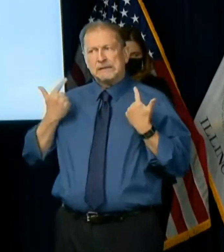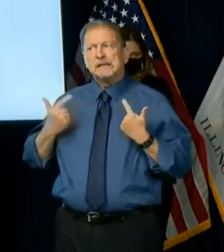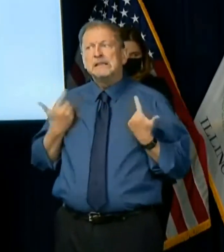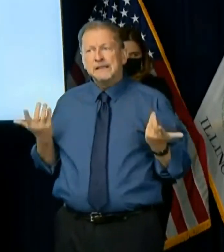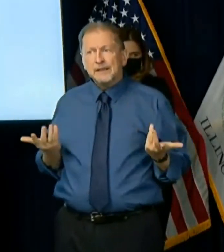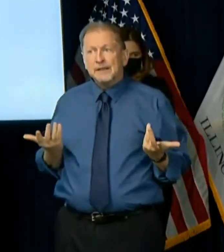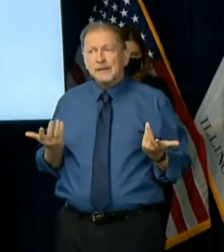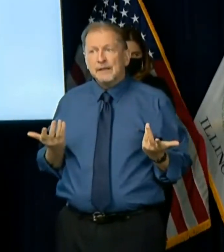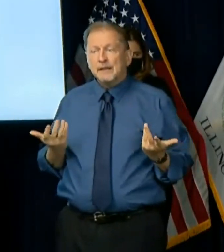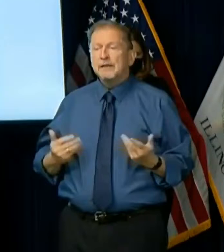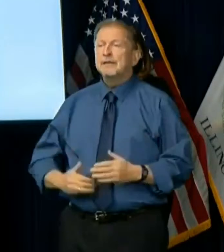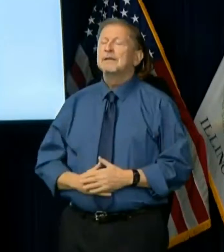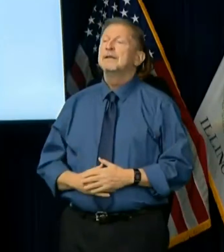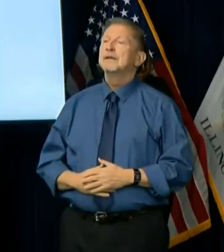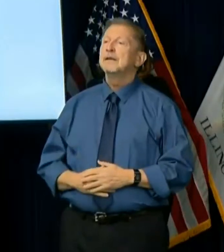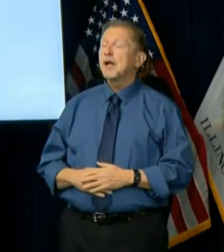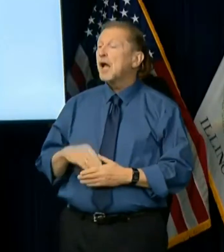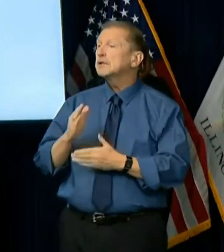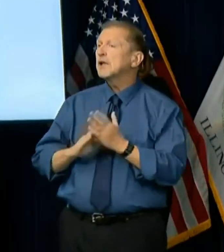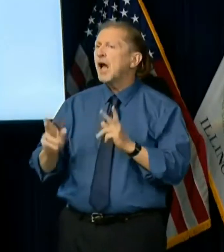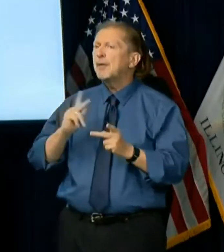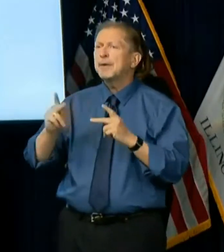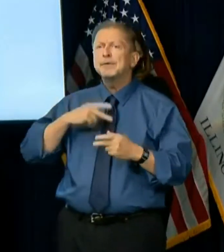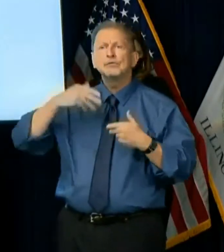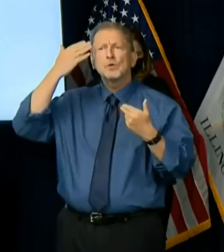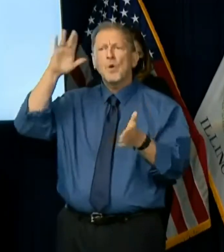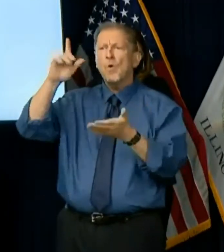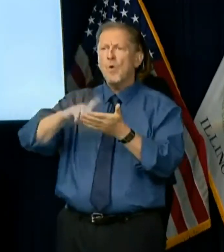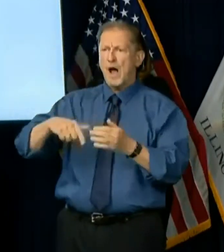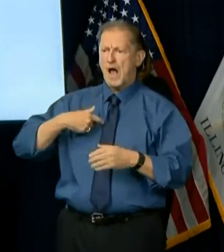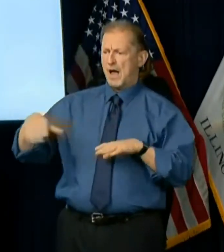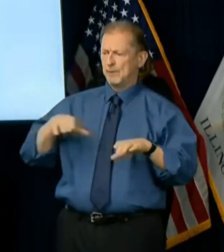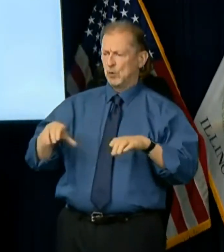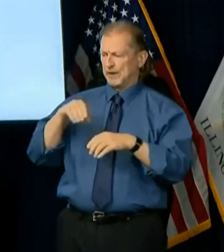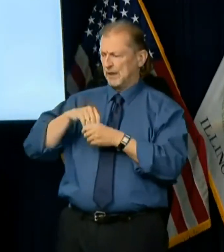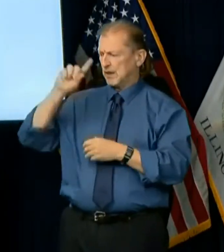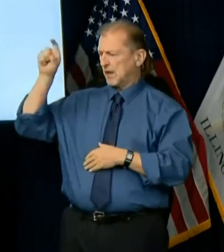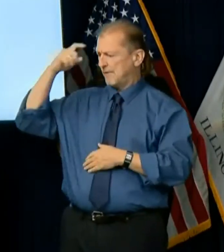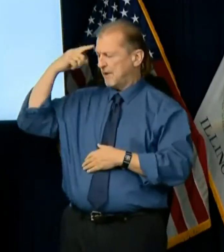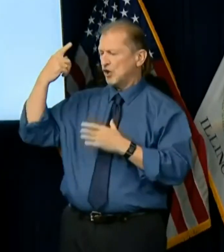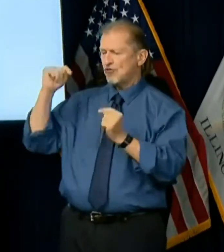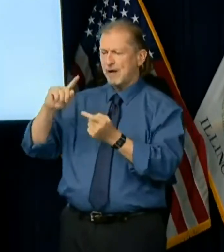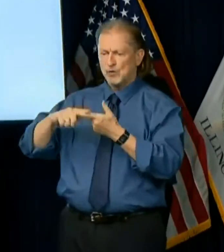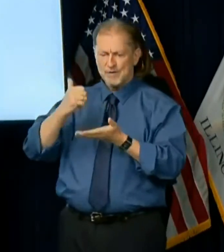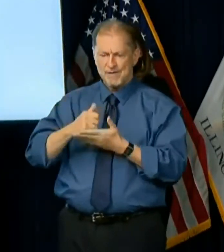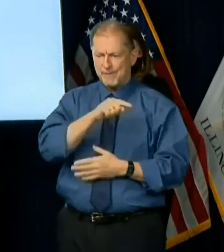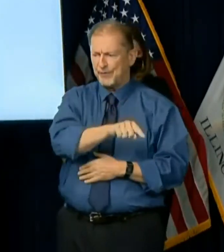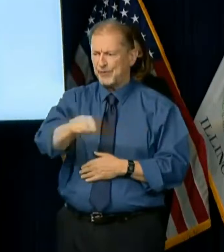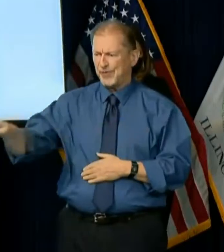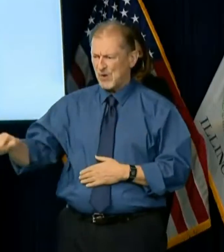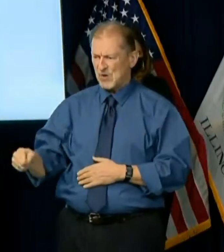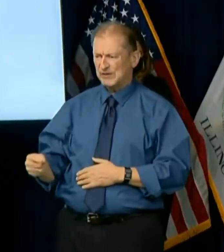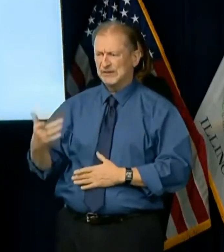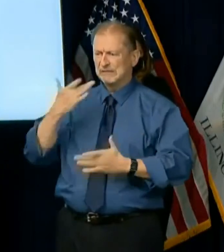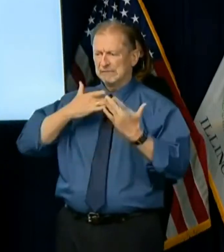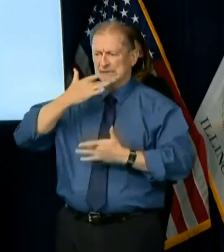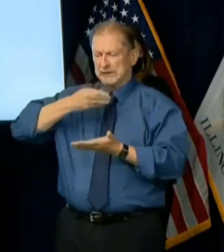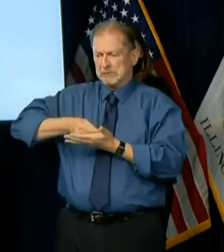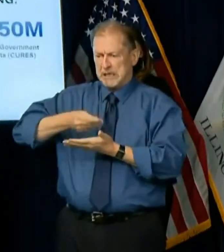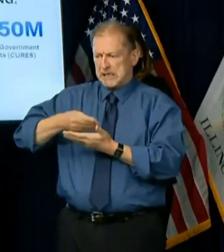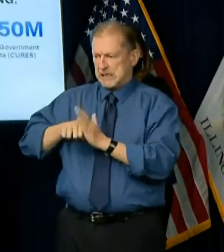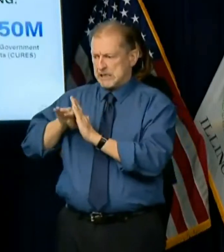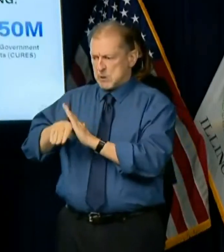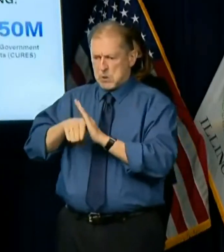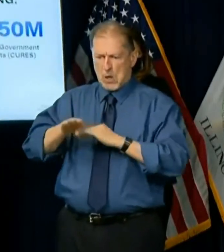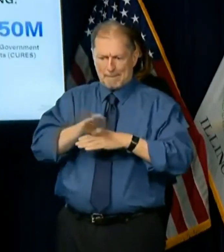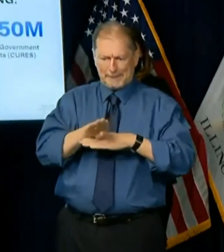I want to make sure that everyone knows about the actions that I've taken in state government to mitigate the financial impact of the virus